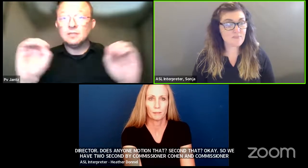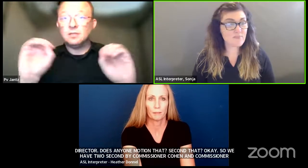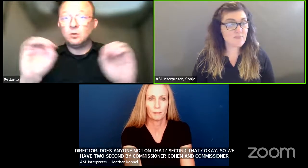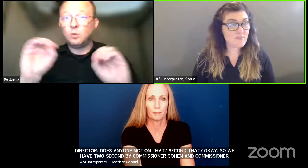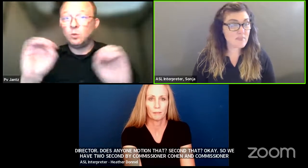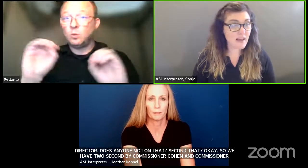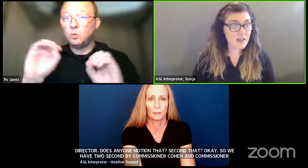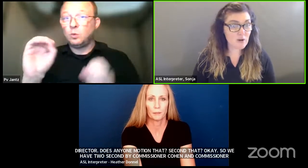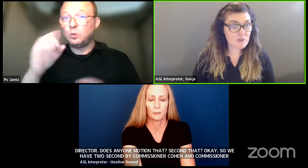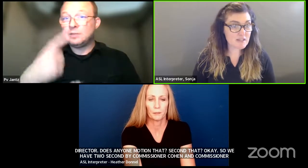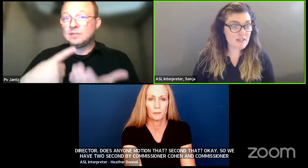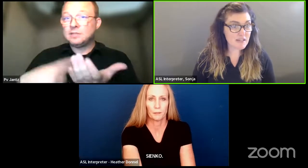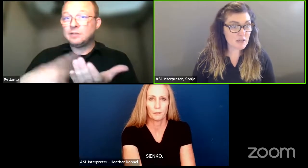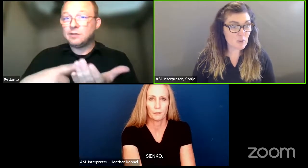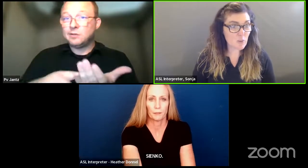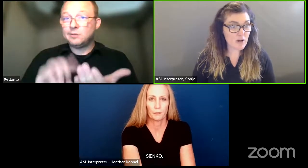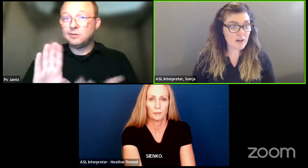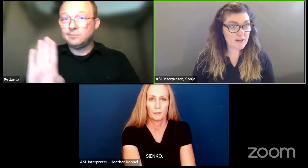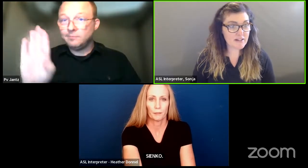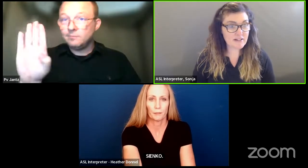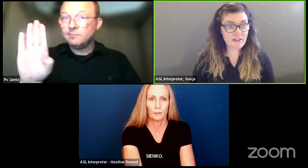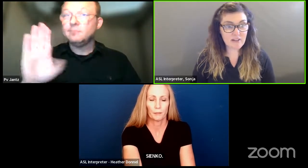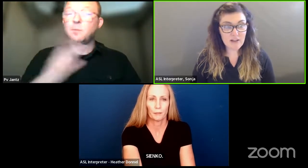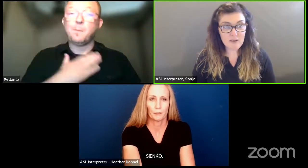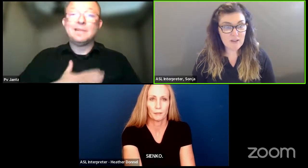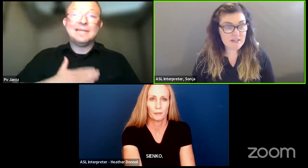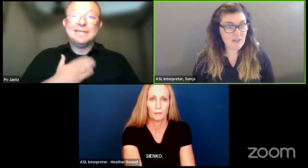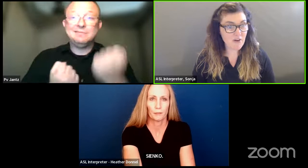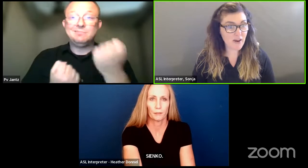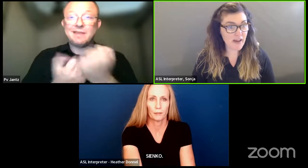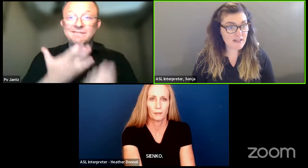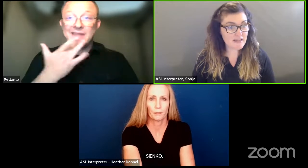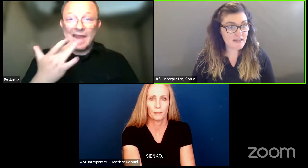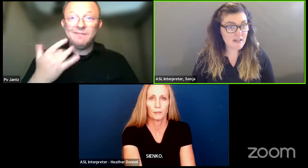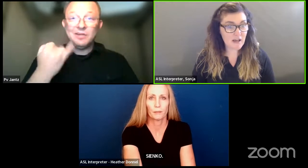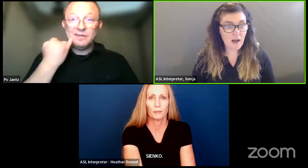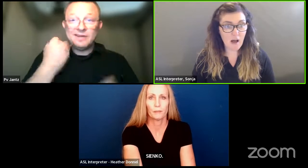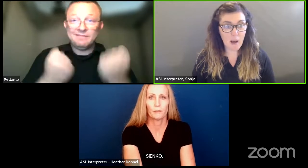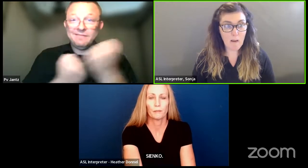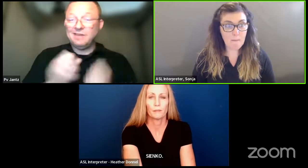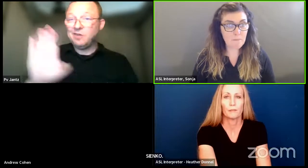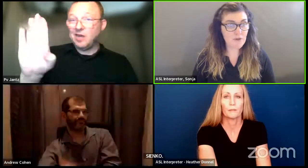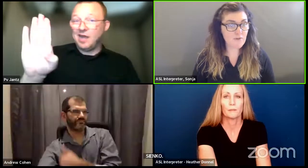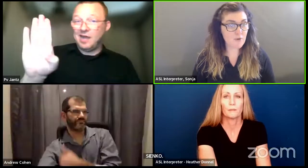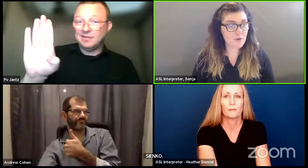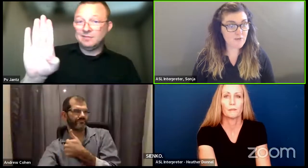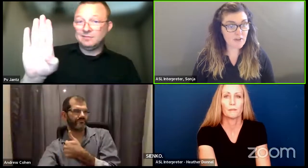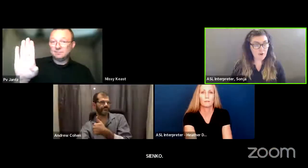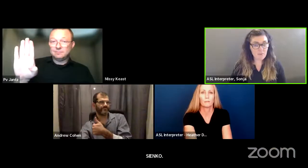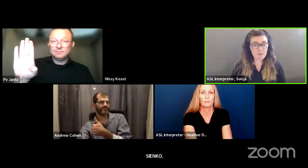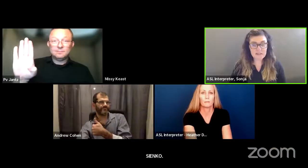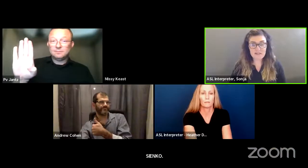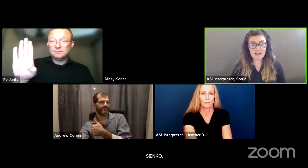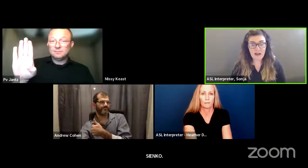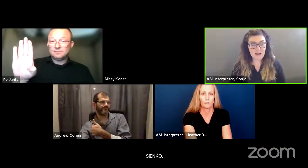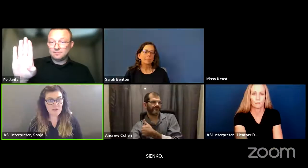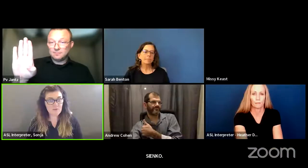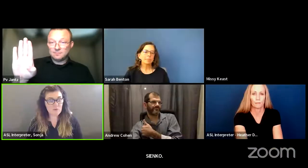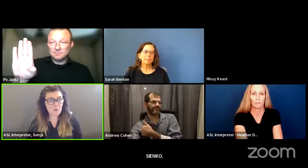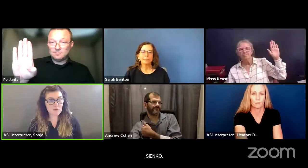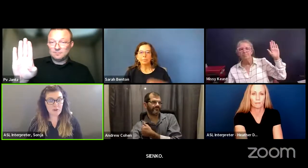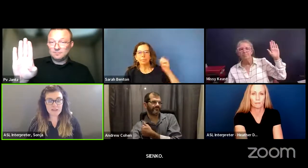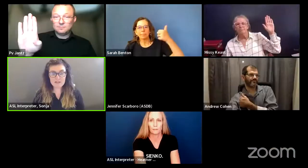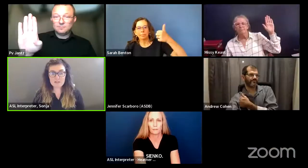I don't see anyone raising their hand. If you're in favor, please say